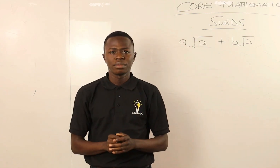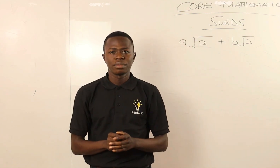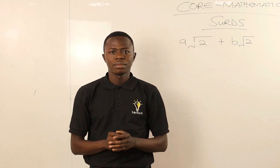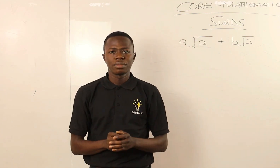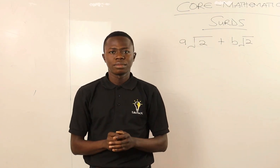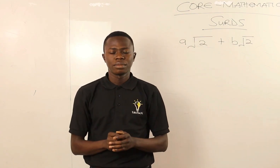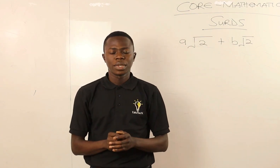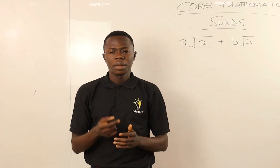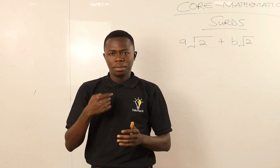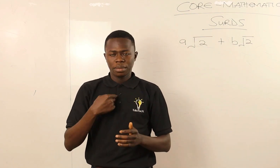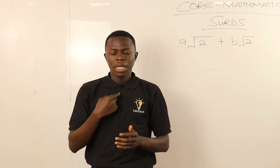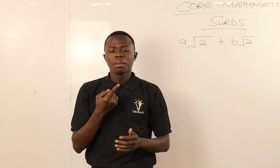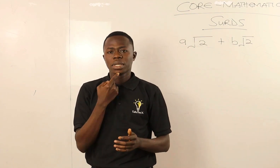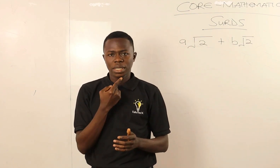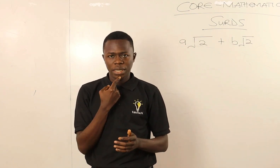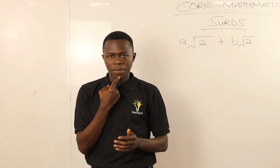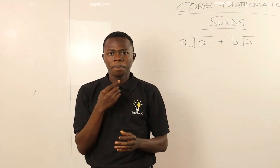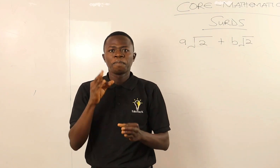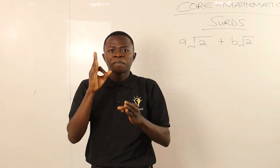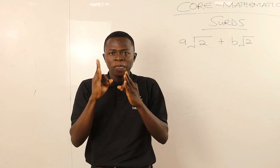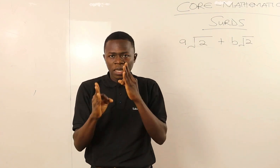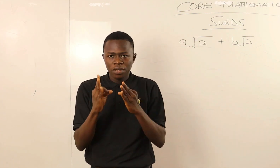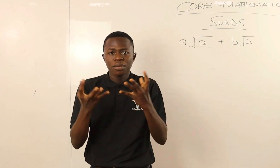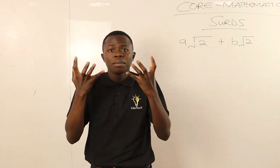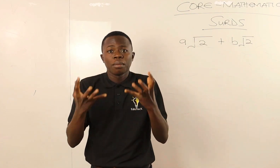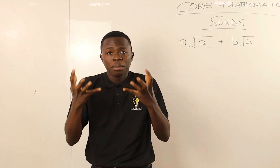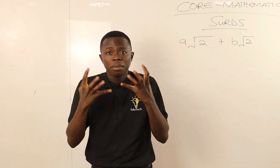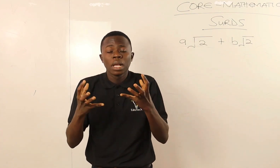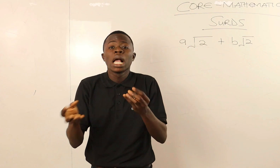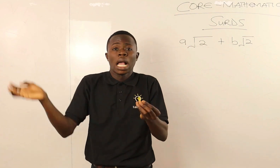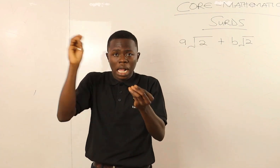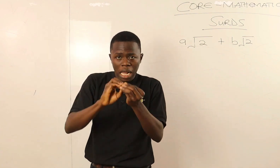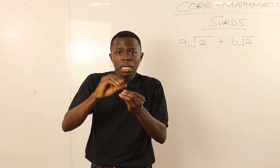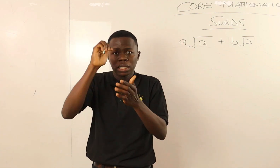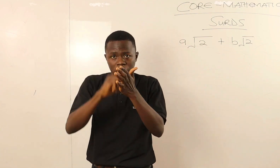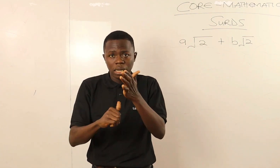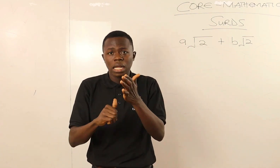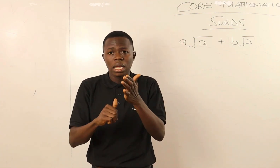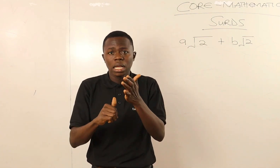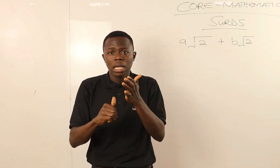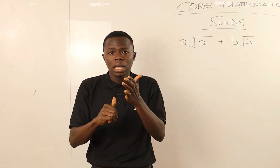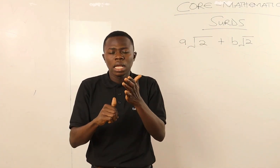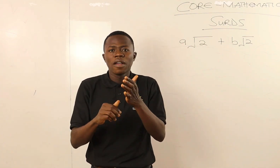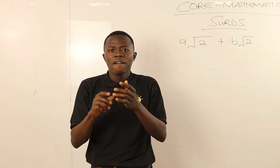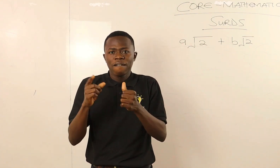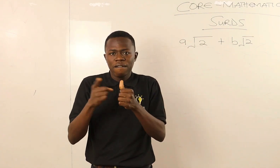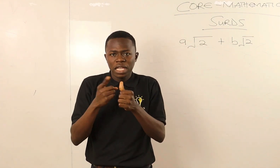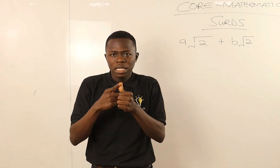Then after that, we just keep one of the numbers under the square root sign. We just keep one of them